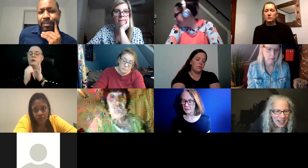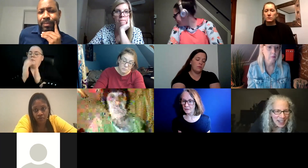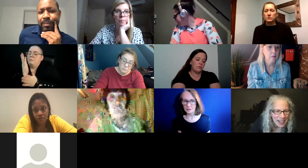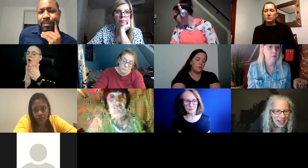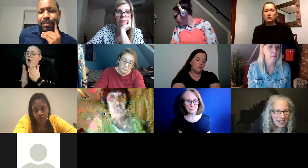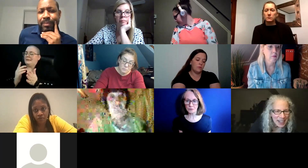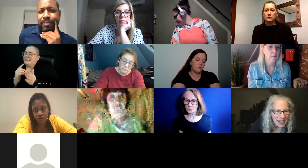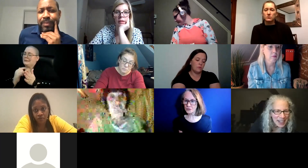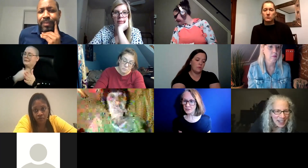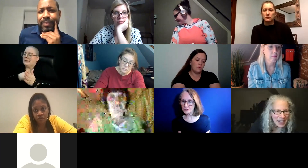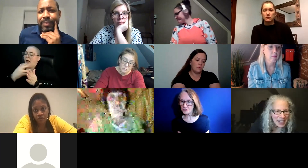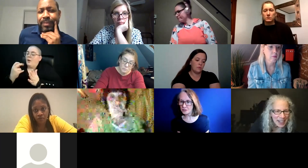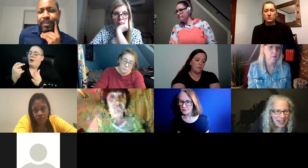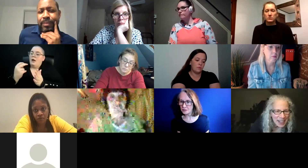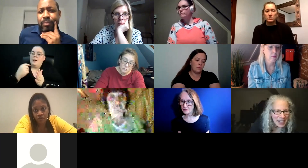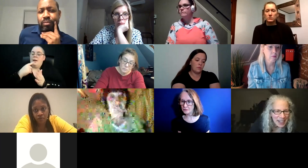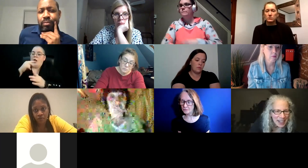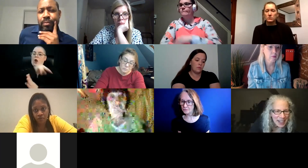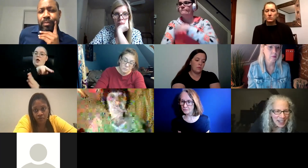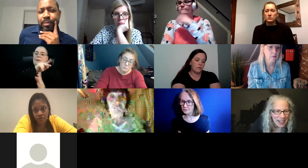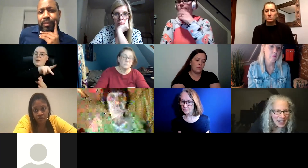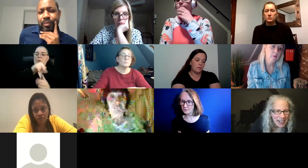Okay, for the agenda.